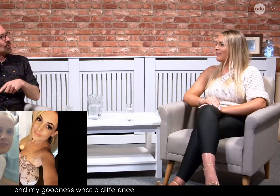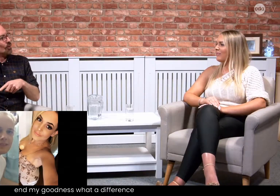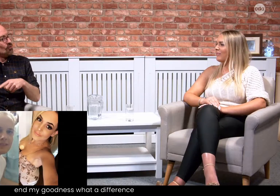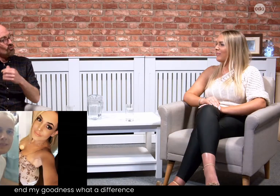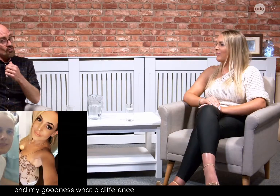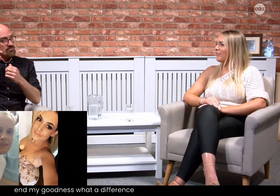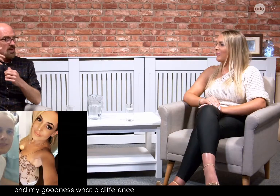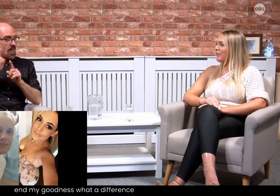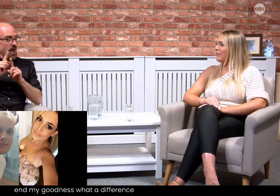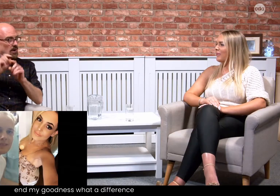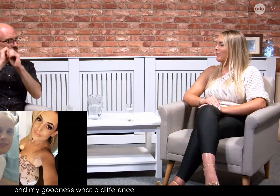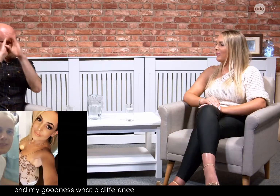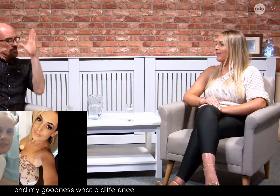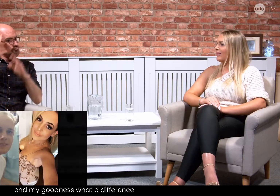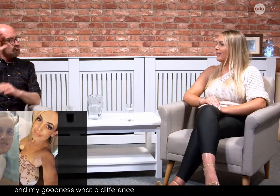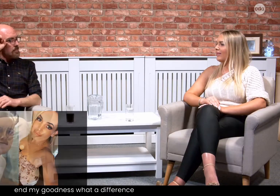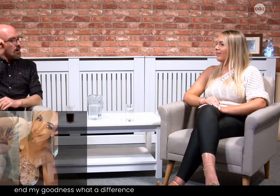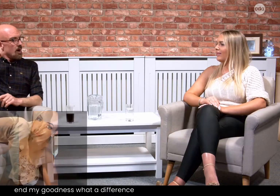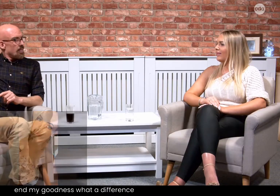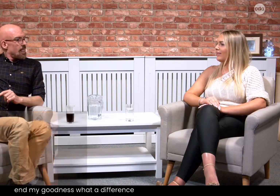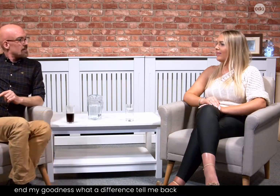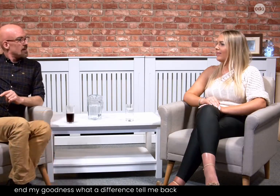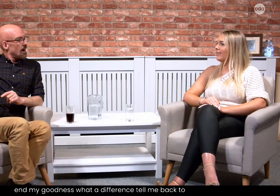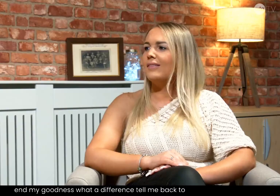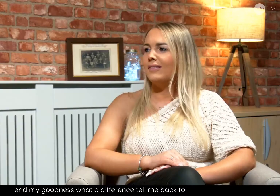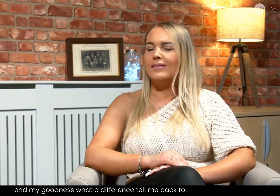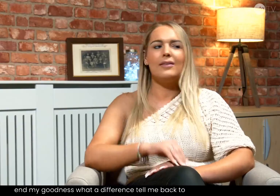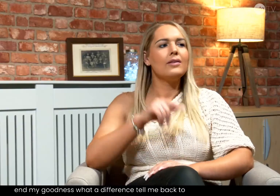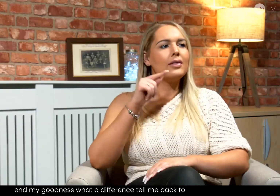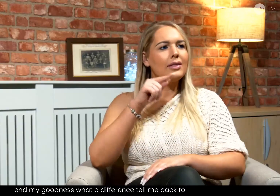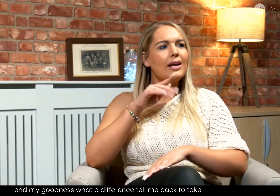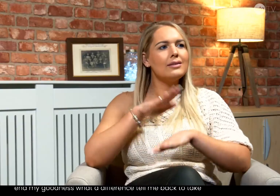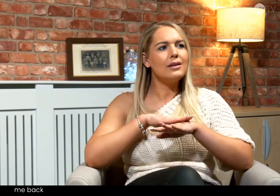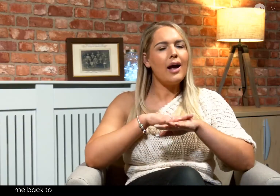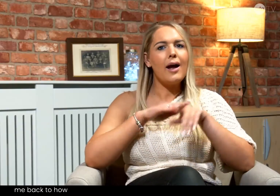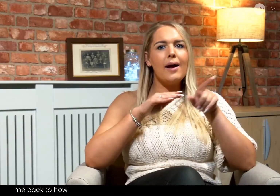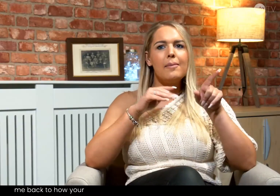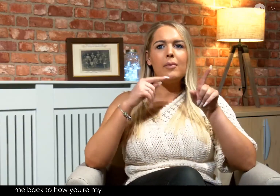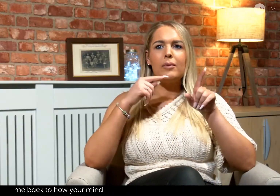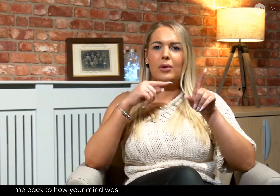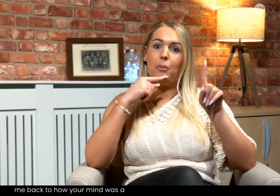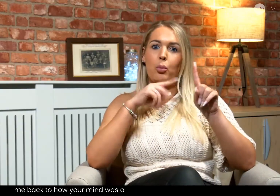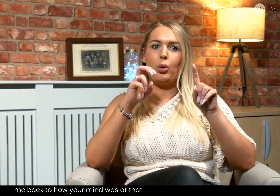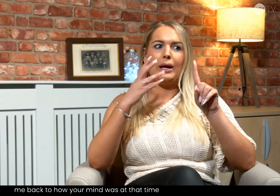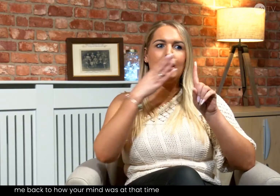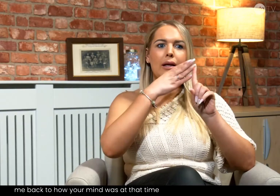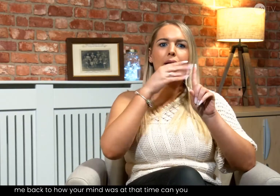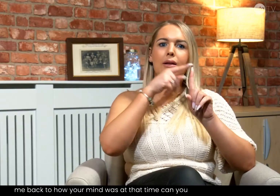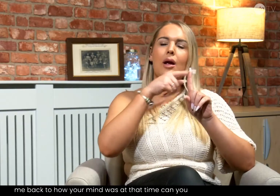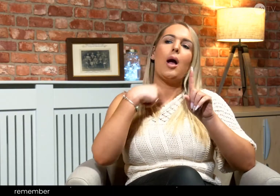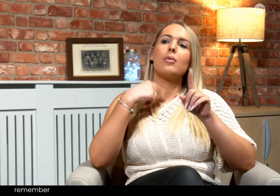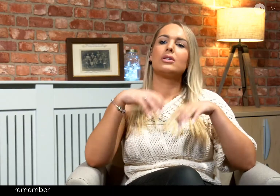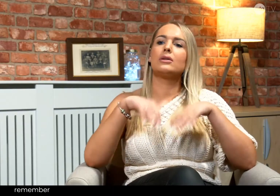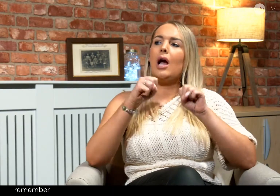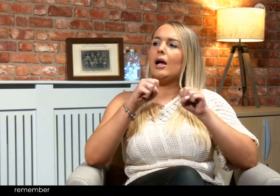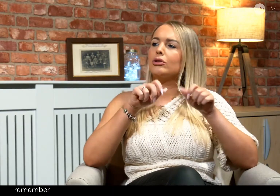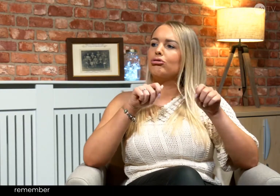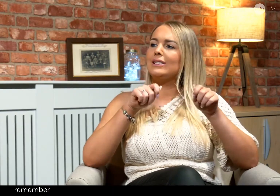Can you tell me back to, take me back to how your mind was at that time? Can you remember? Well, at that time I was still a